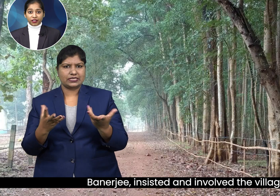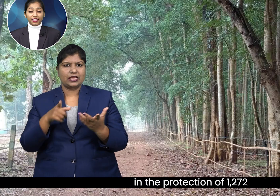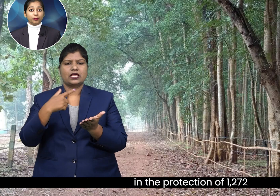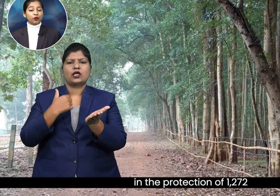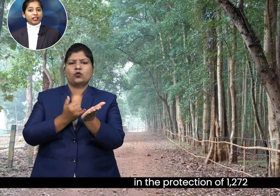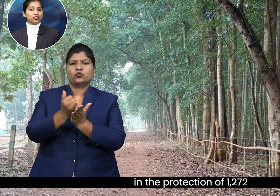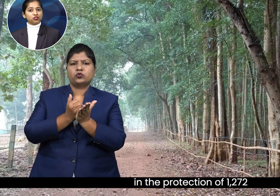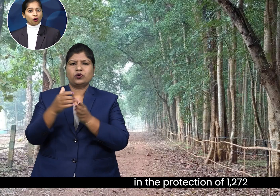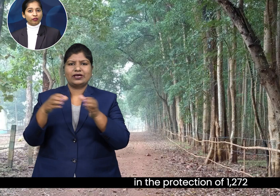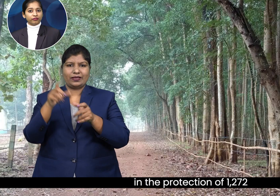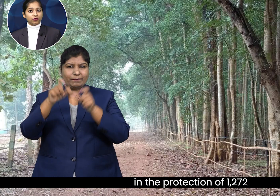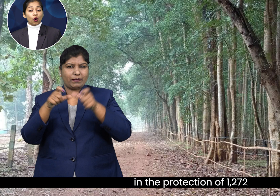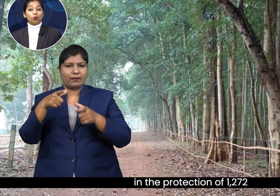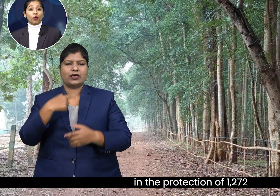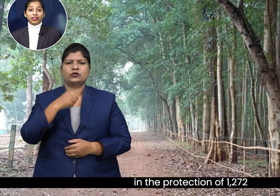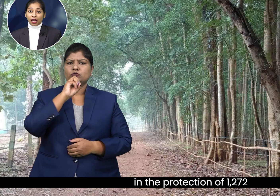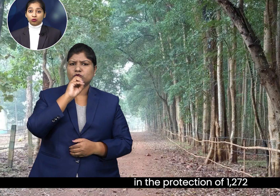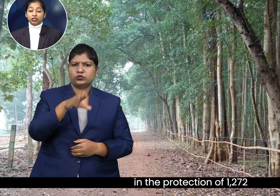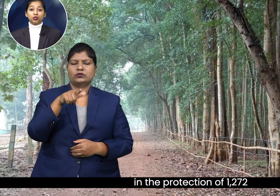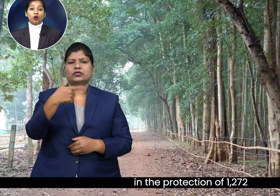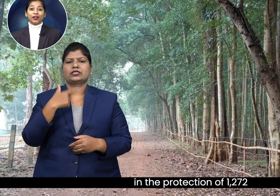villagers in the protection of